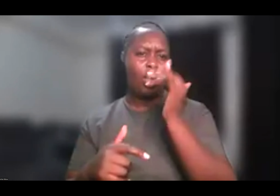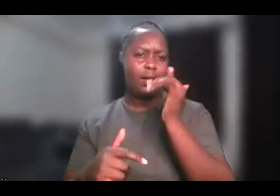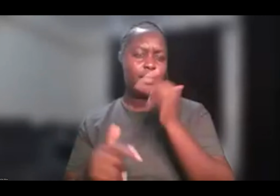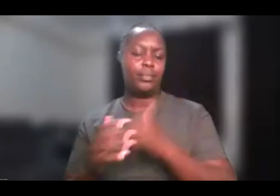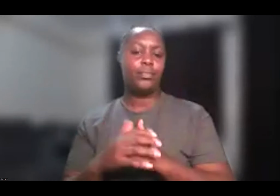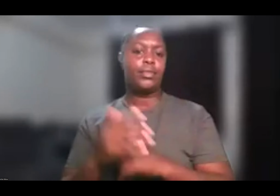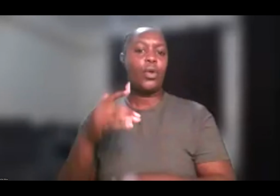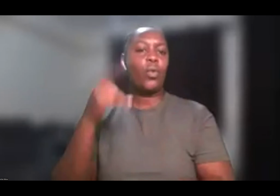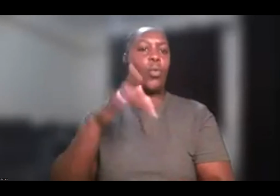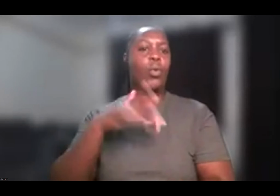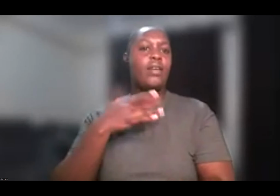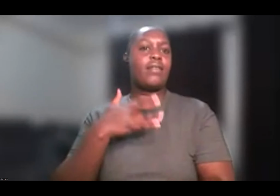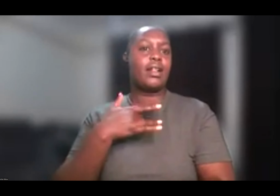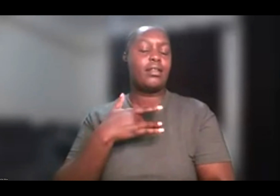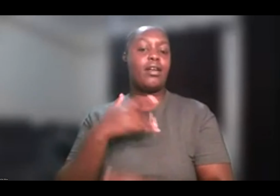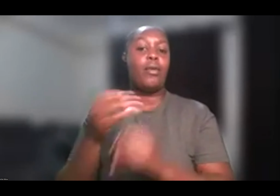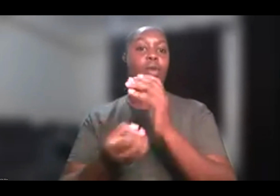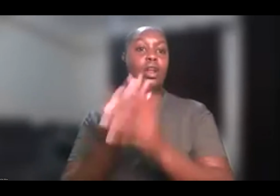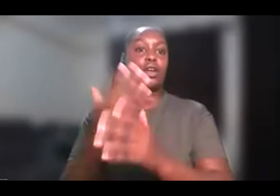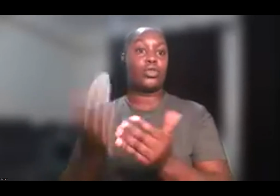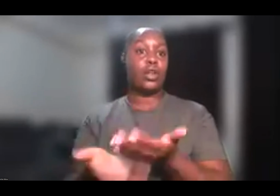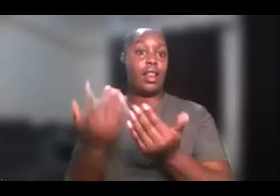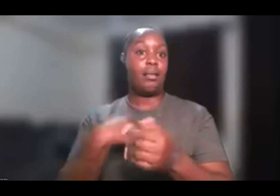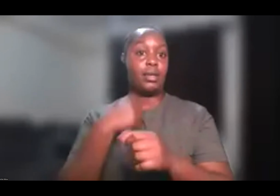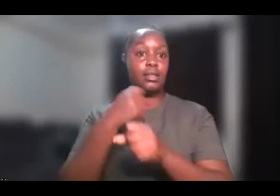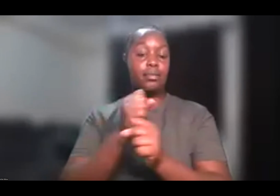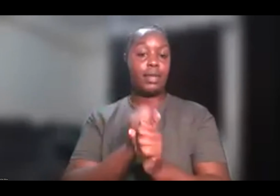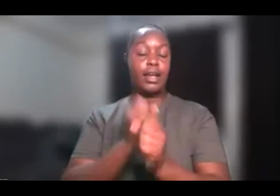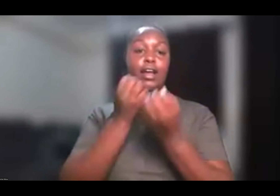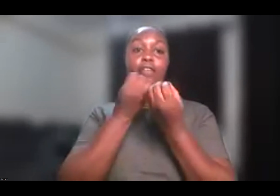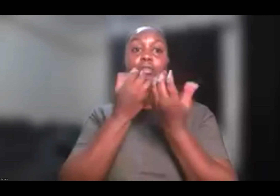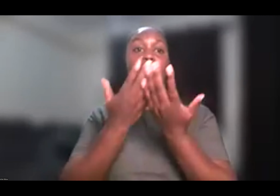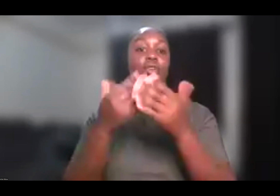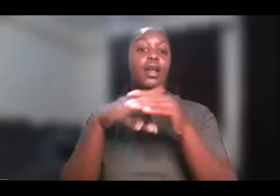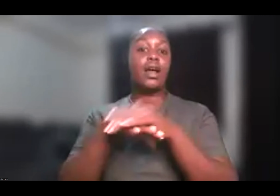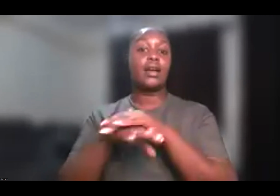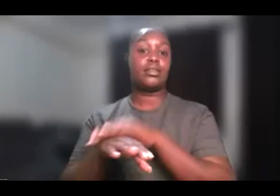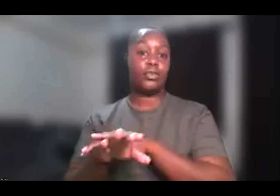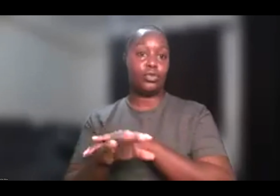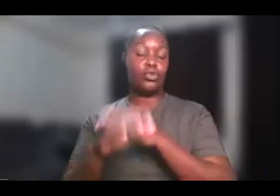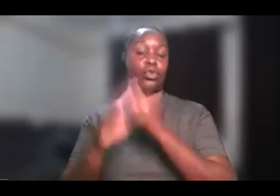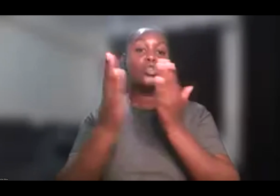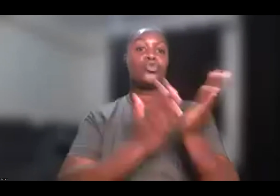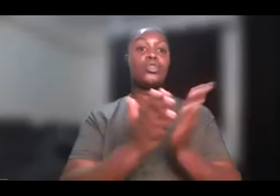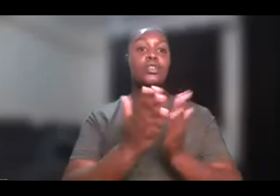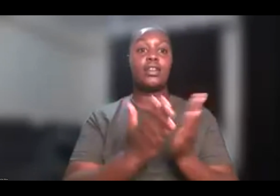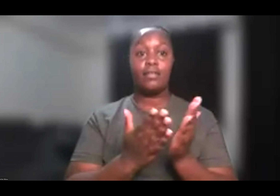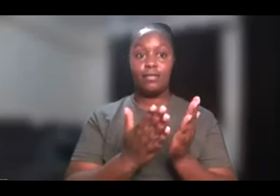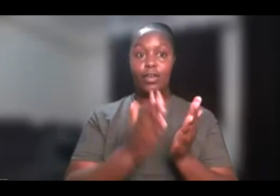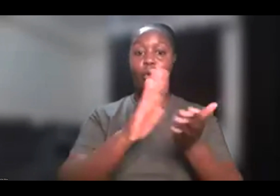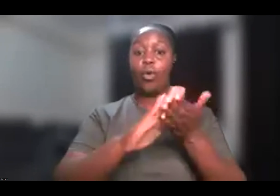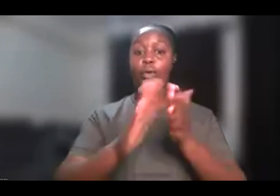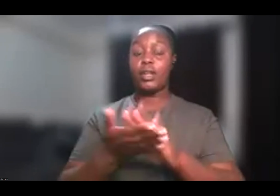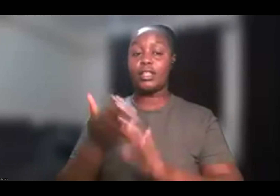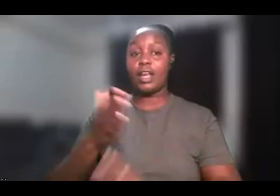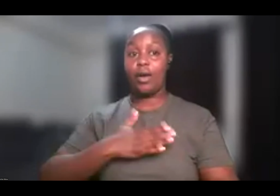make information accessible immediately to serve our community in Benin, even while larger